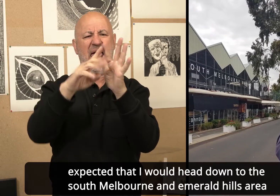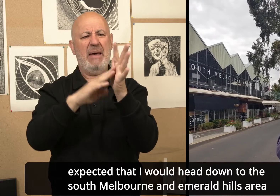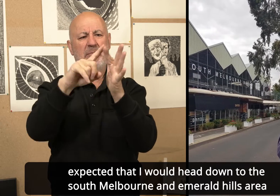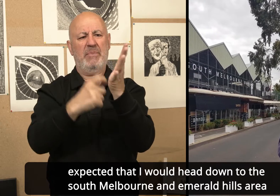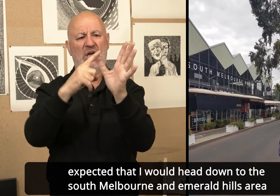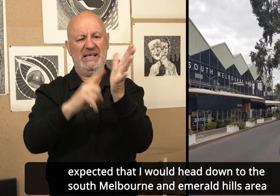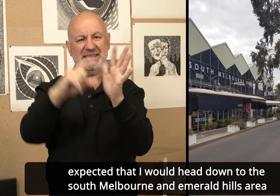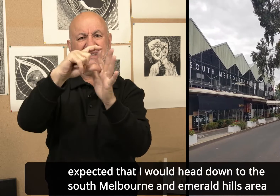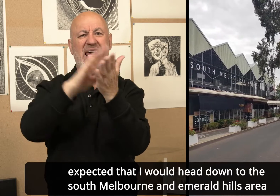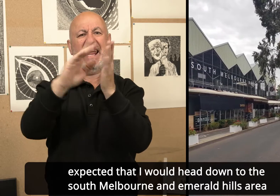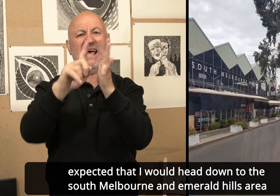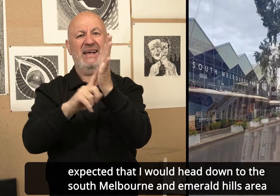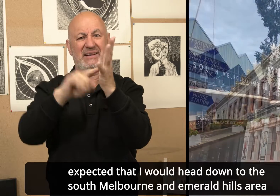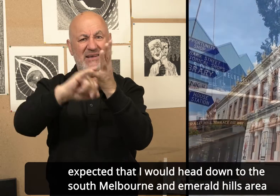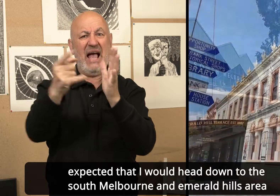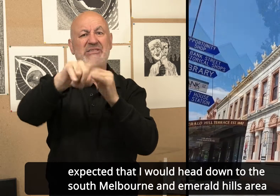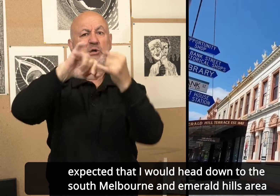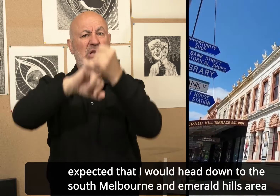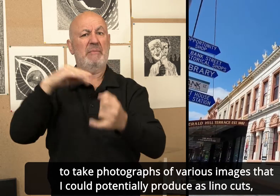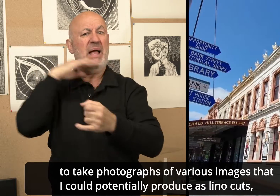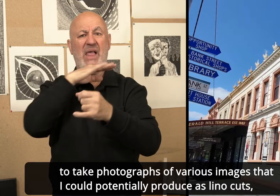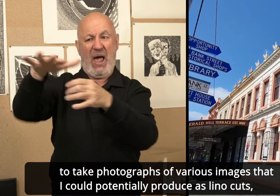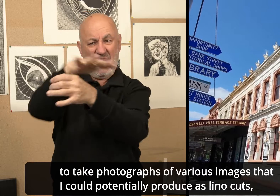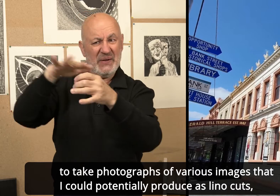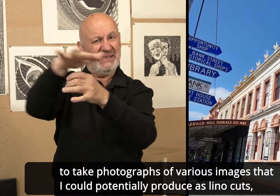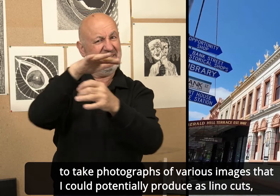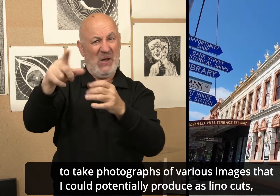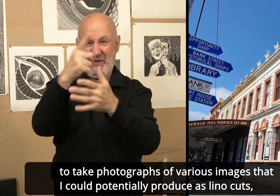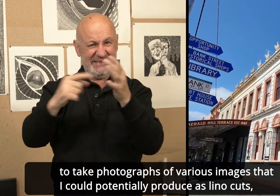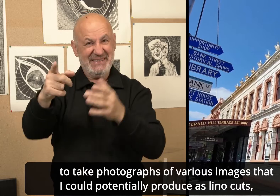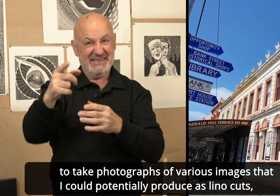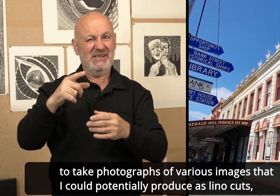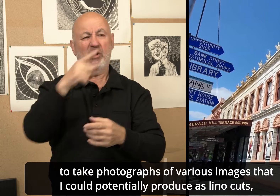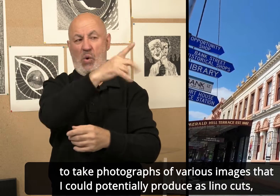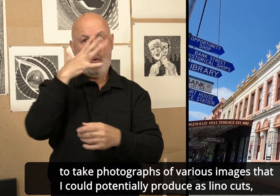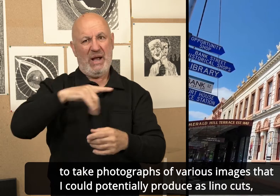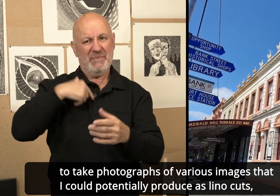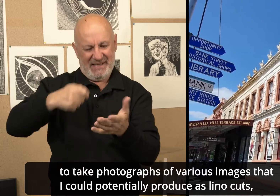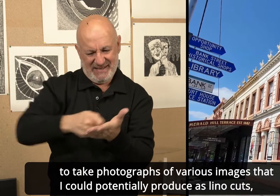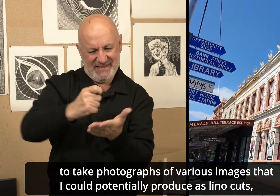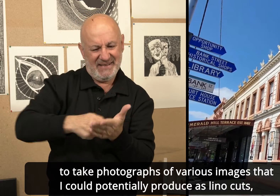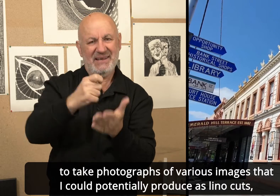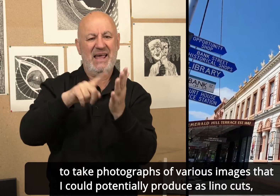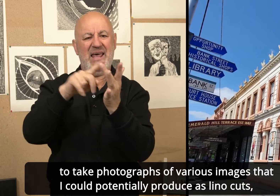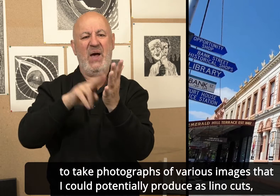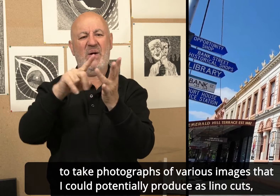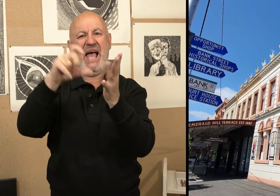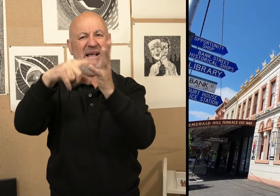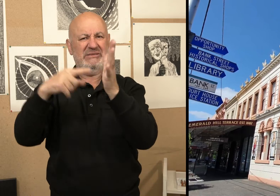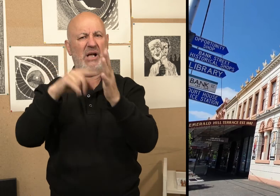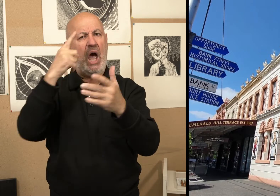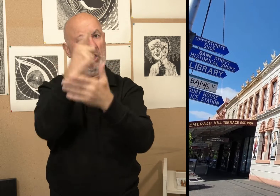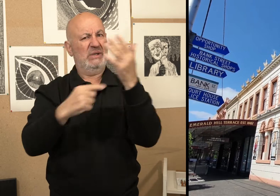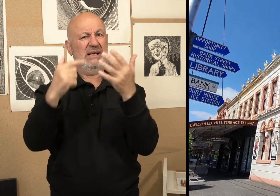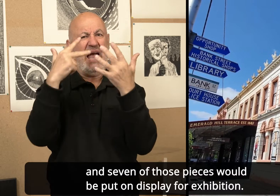expected that I would head down to the South Melbourne and Emerald Hills area to take photographs of various images that I could potentially produce as